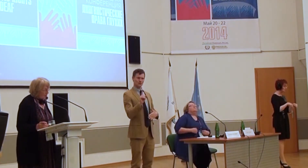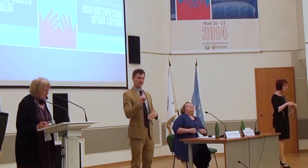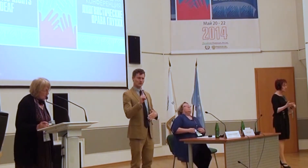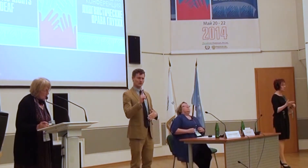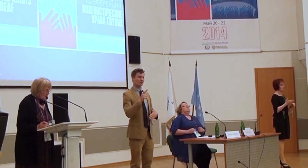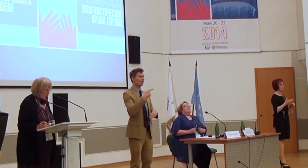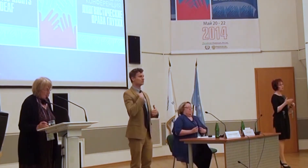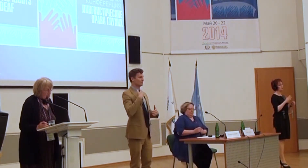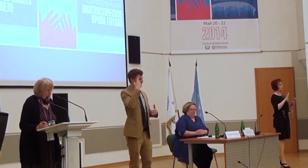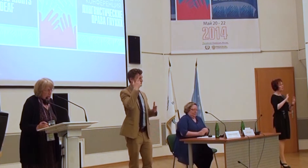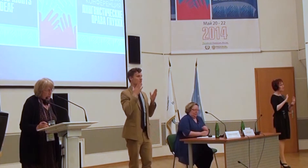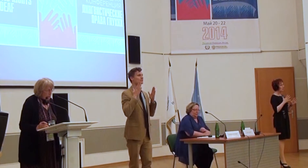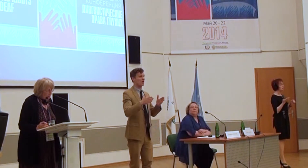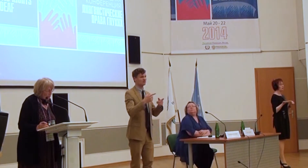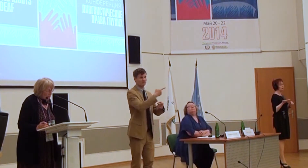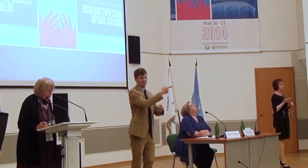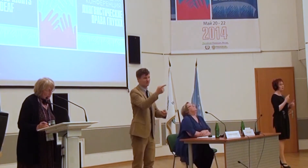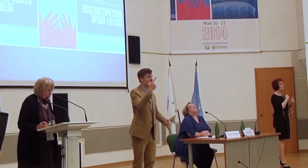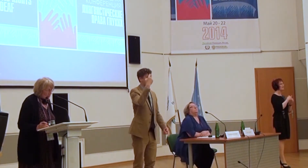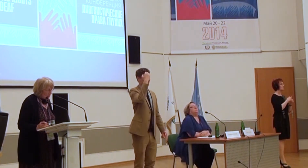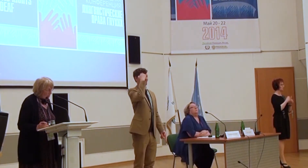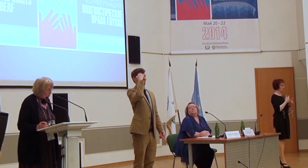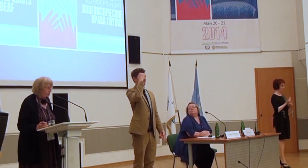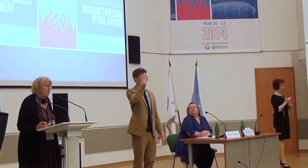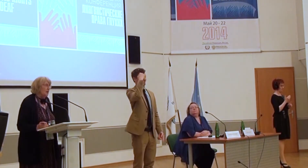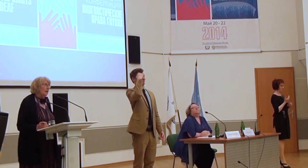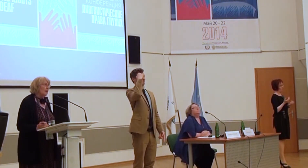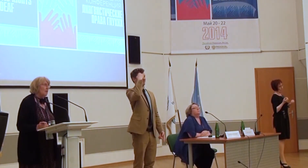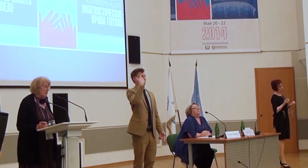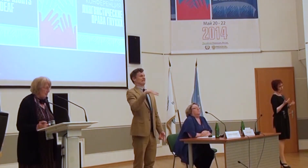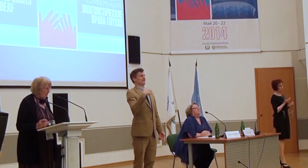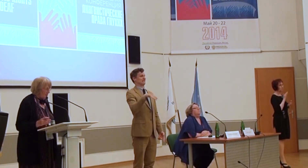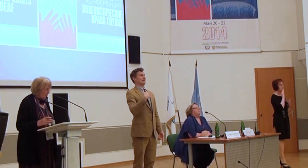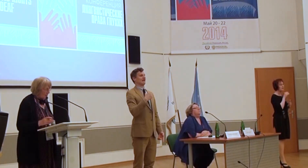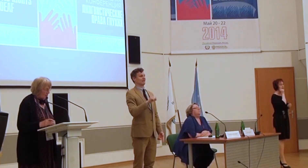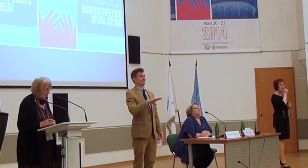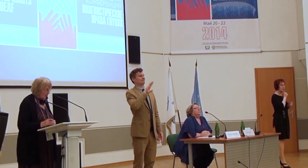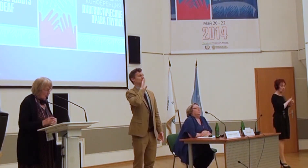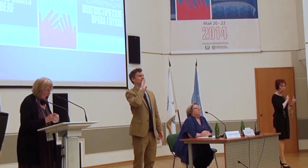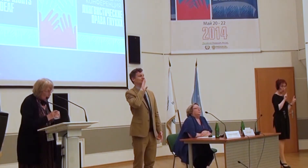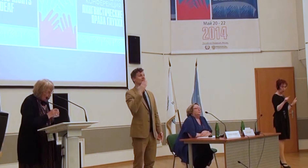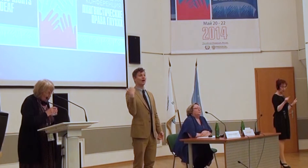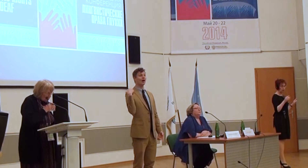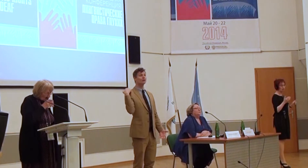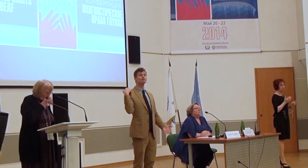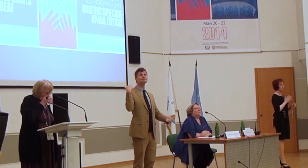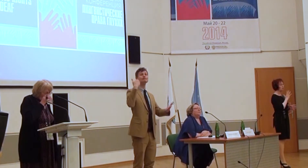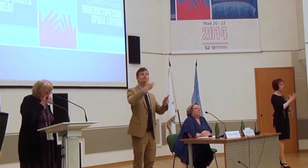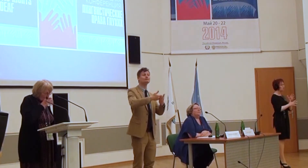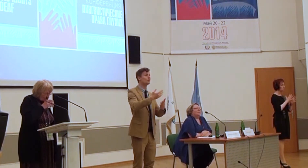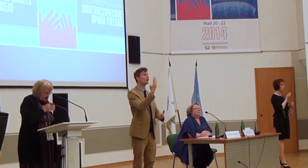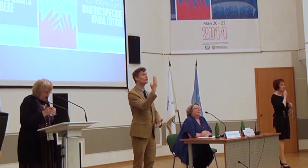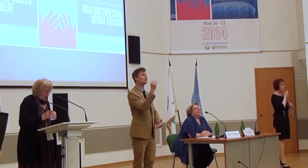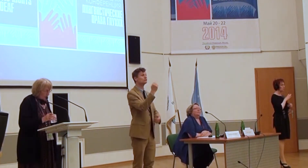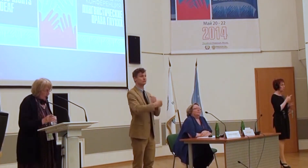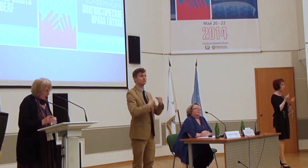past 40 years have been a period of dramatic change in the role of sign language in deaf education.